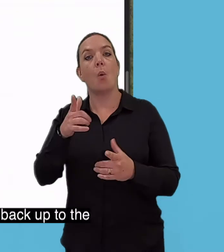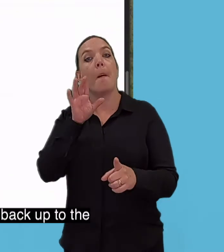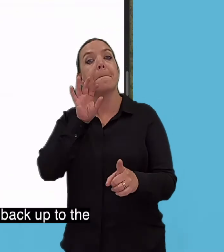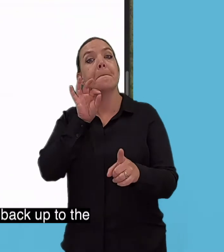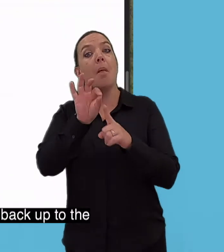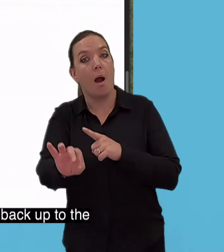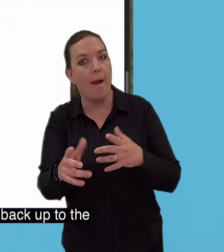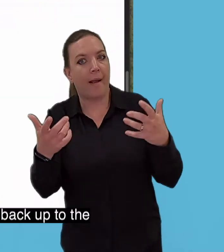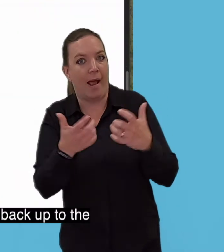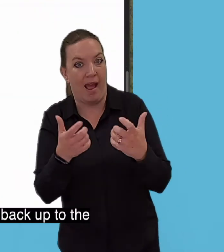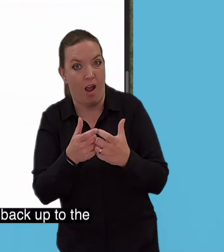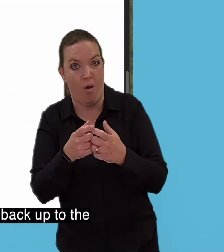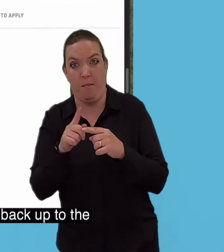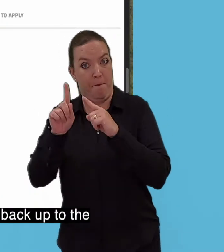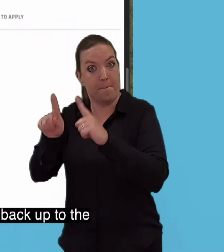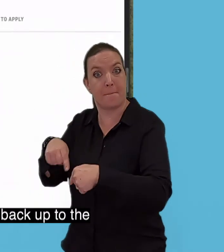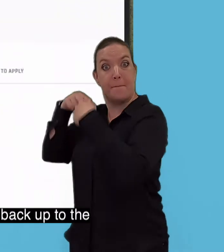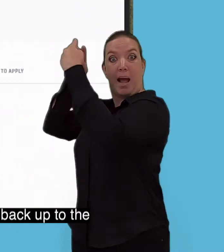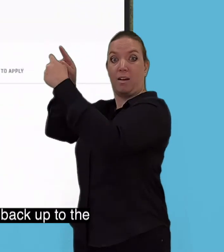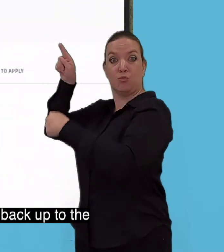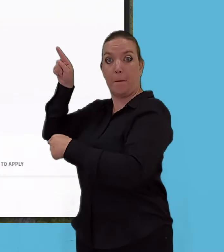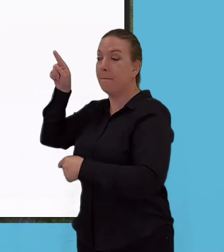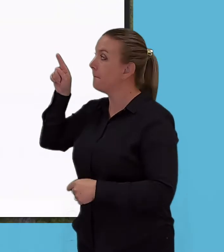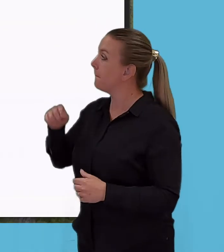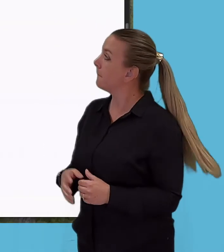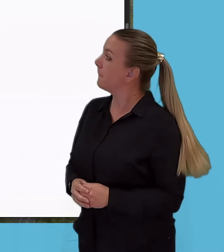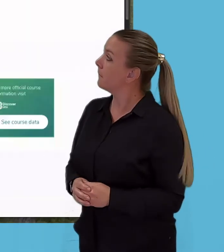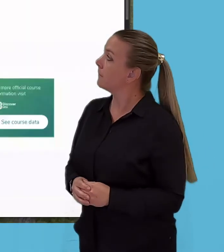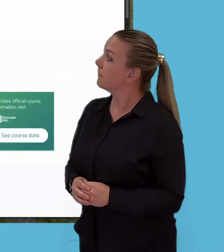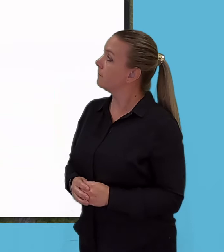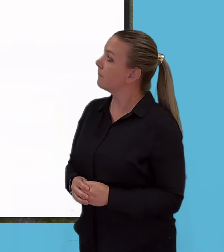To apply to the course, simply scroll back up to the top of the page